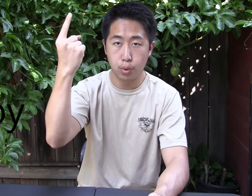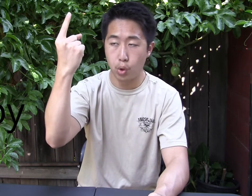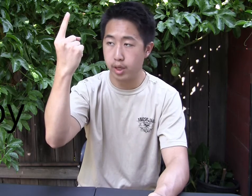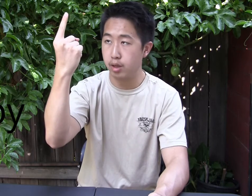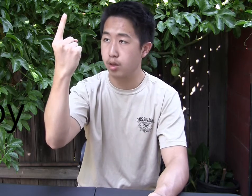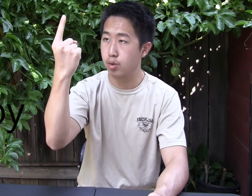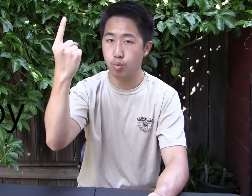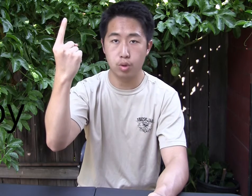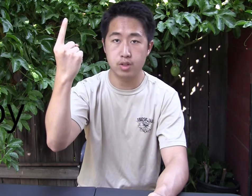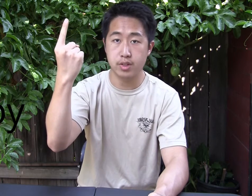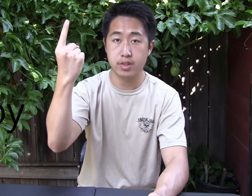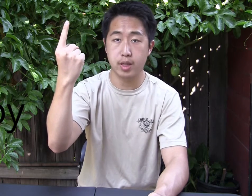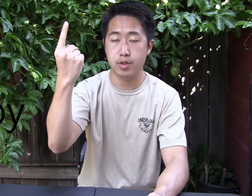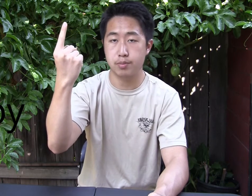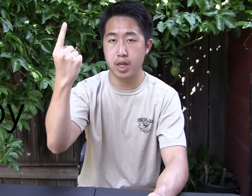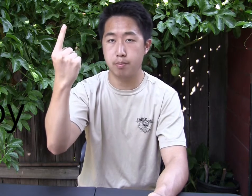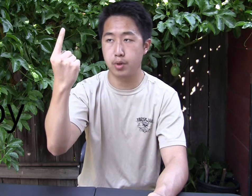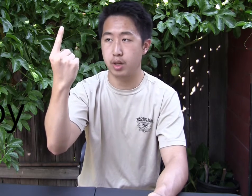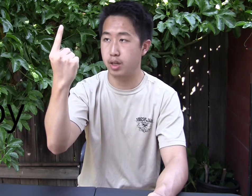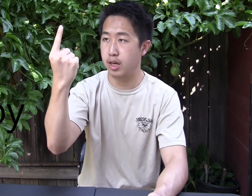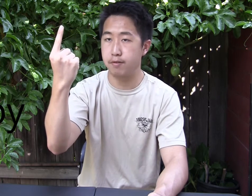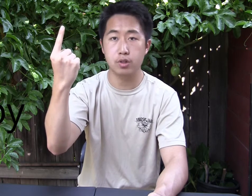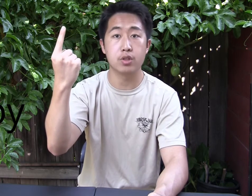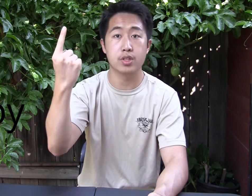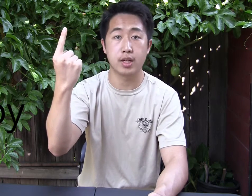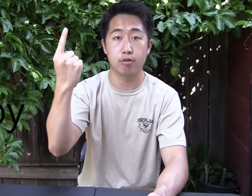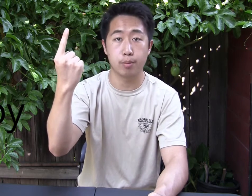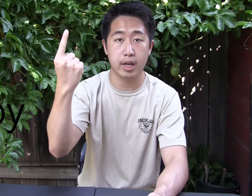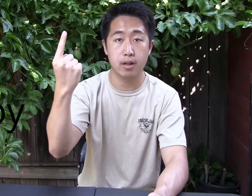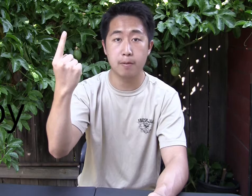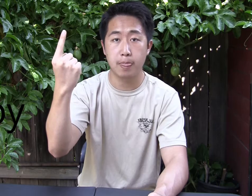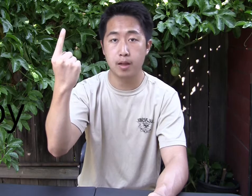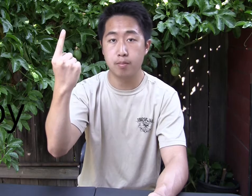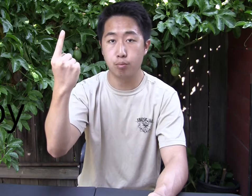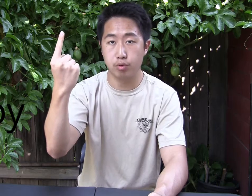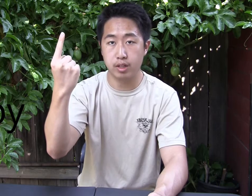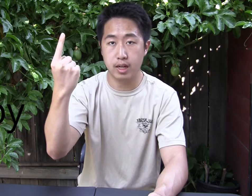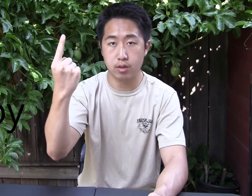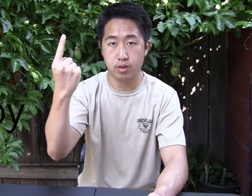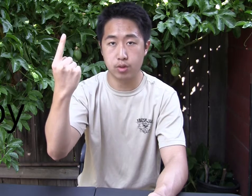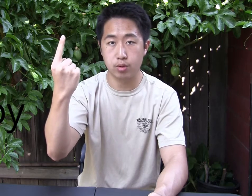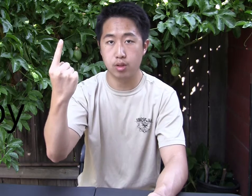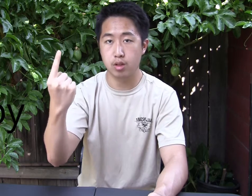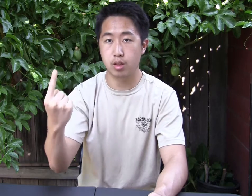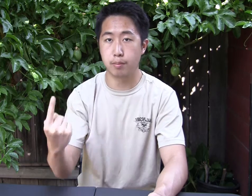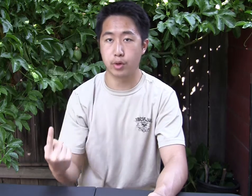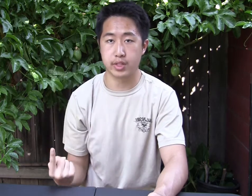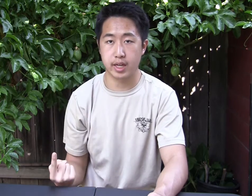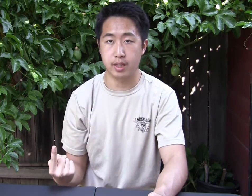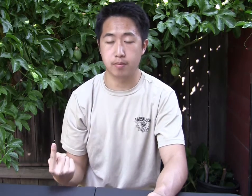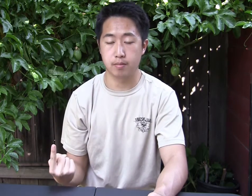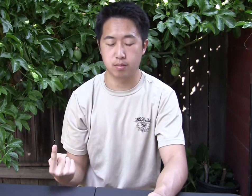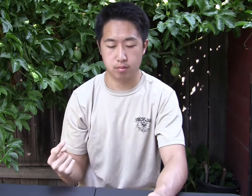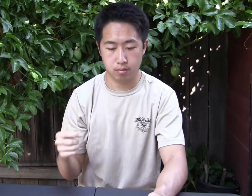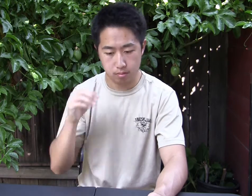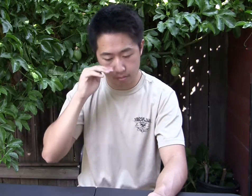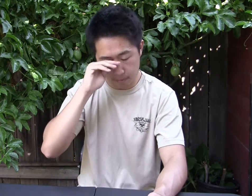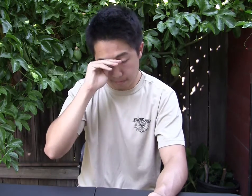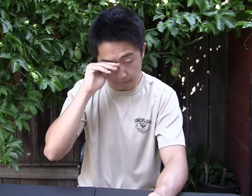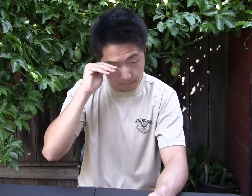Boy, which is the same as man, but after you do the sign for man, move it down to the boy's height.